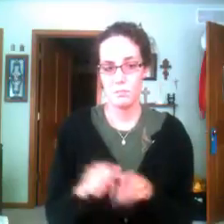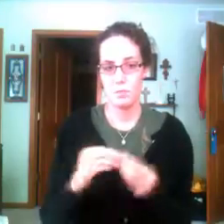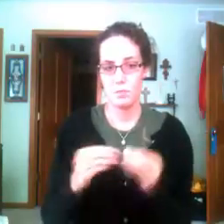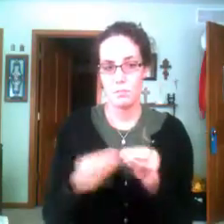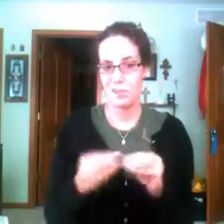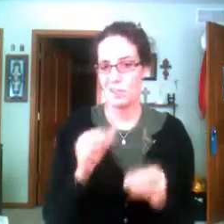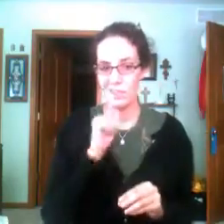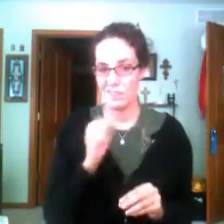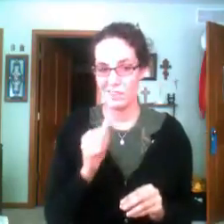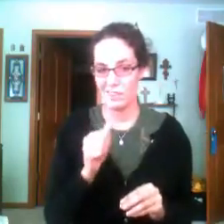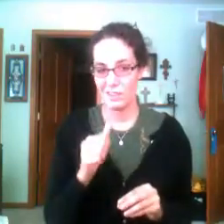another number, for example,